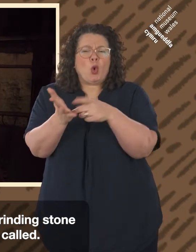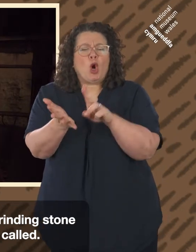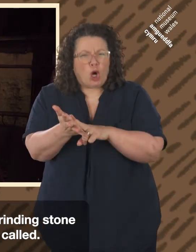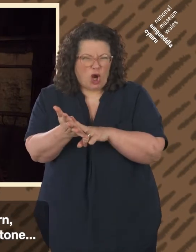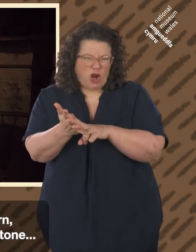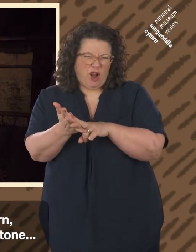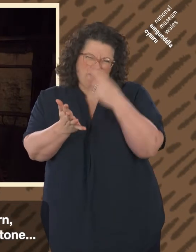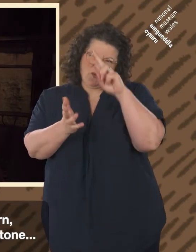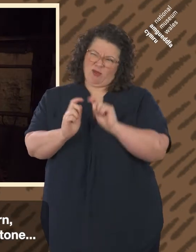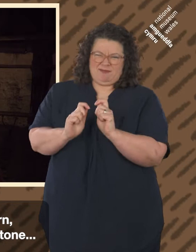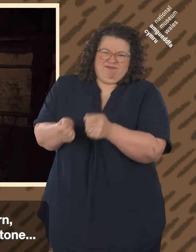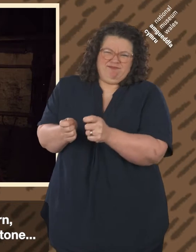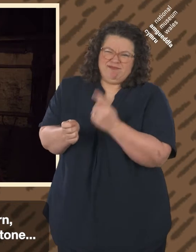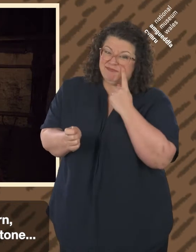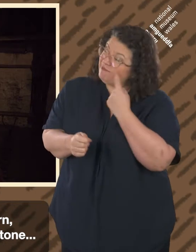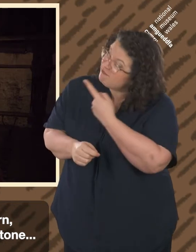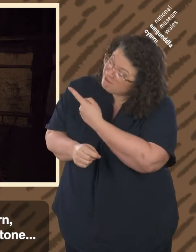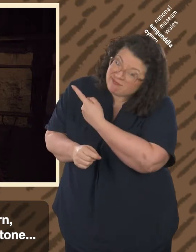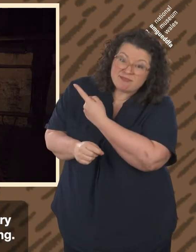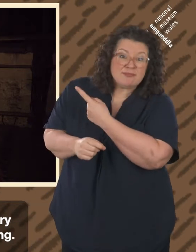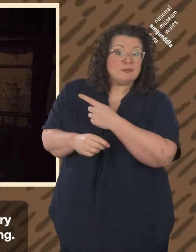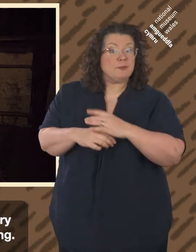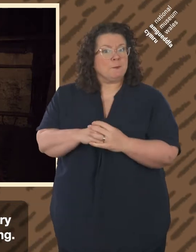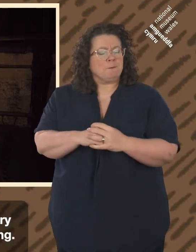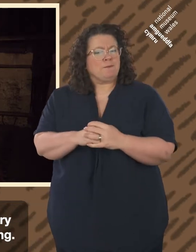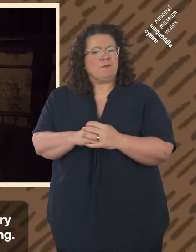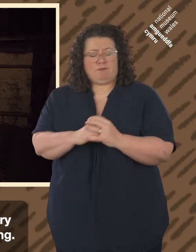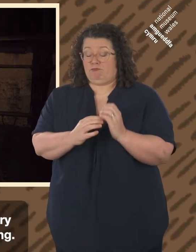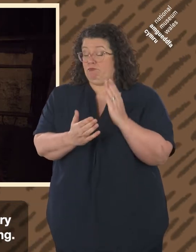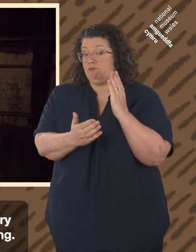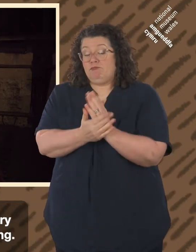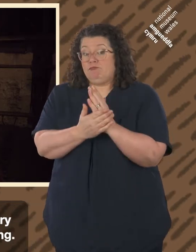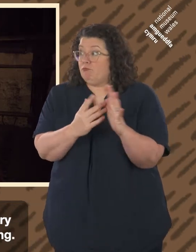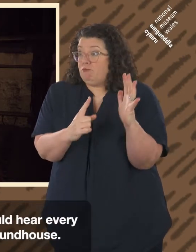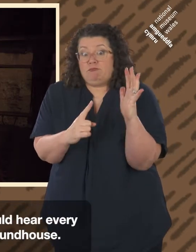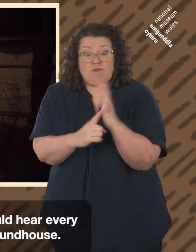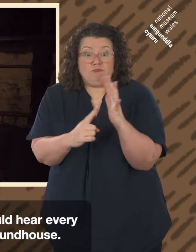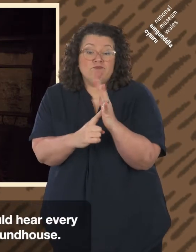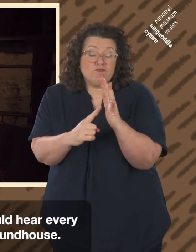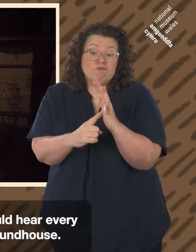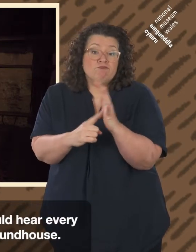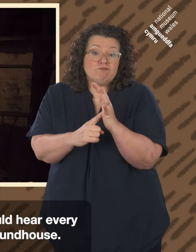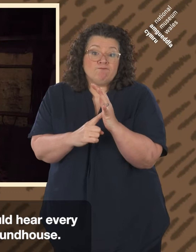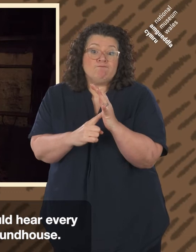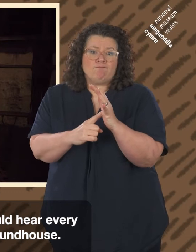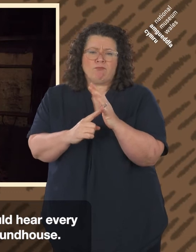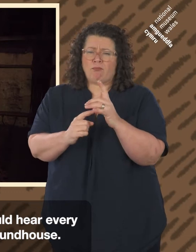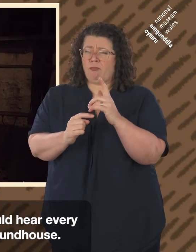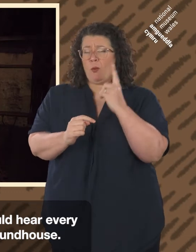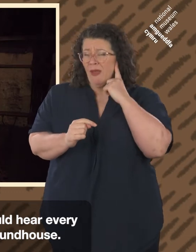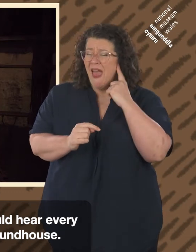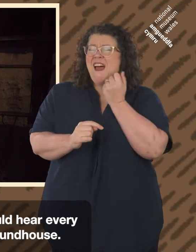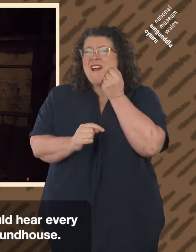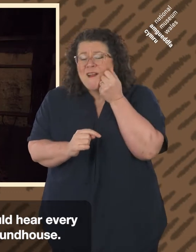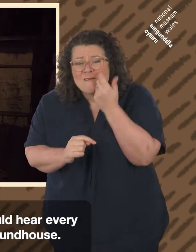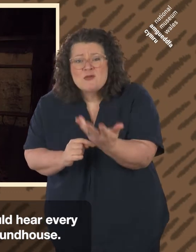by another name. And this quern, or this grinding stone, is a very, very important thing. Something that you would hear